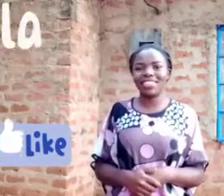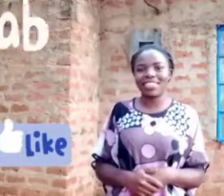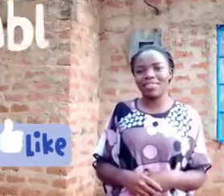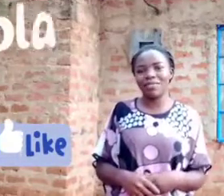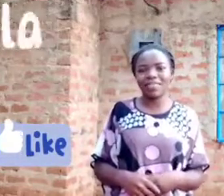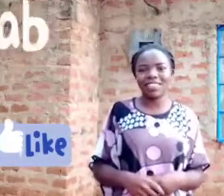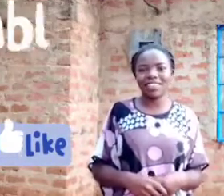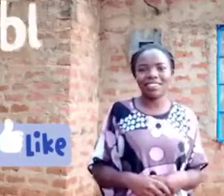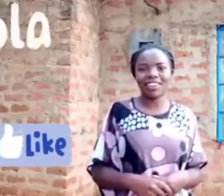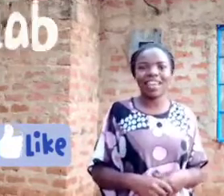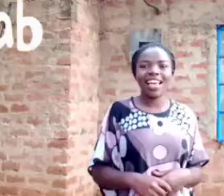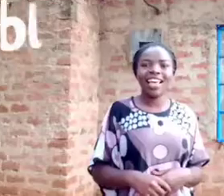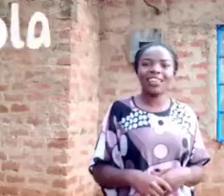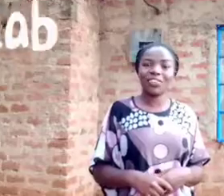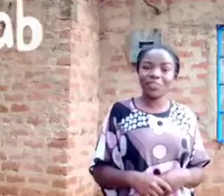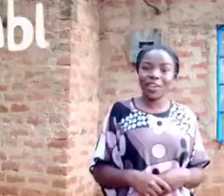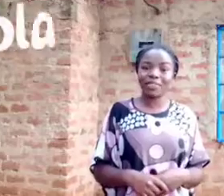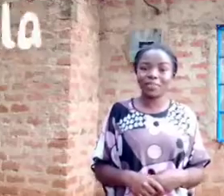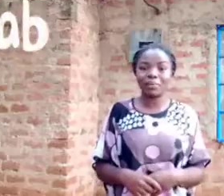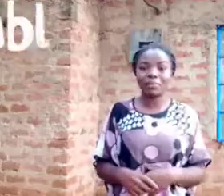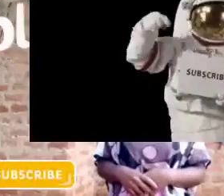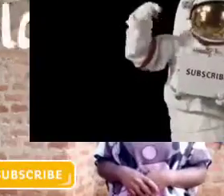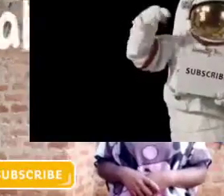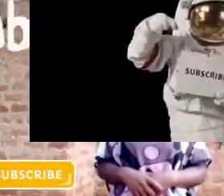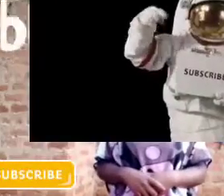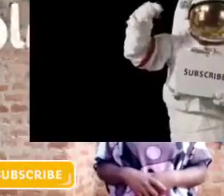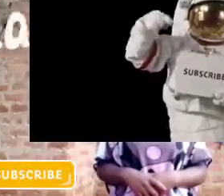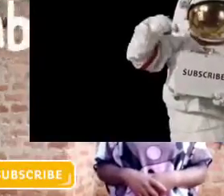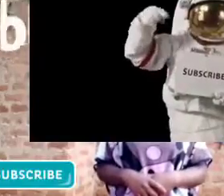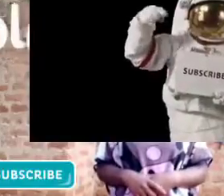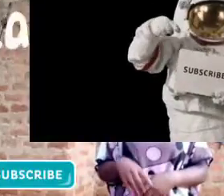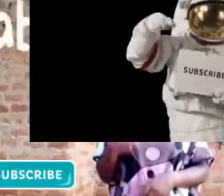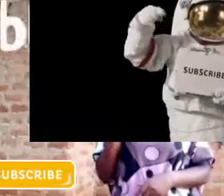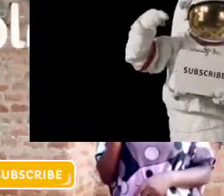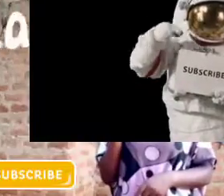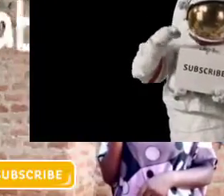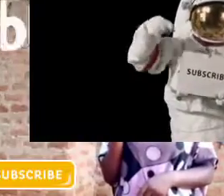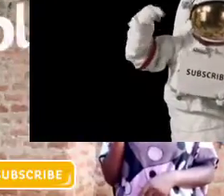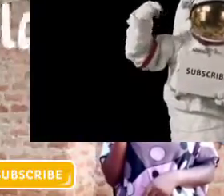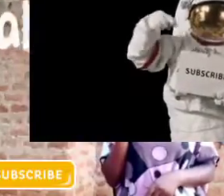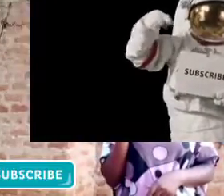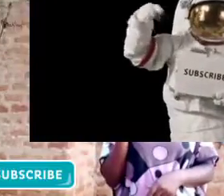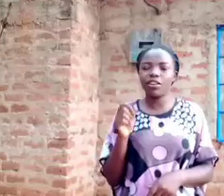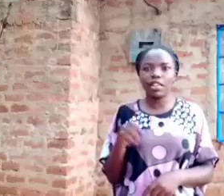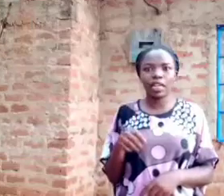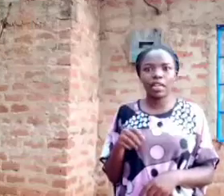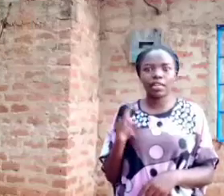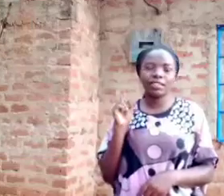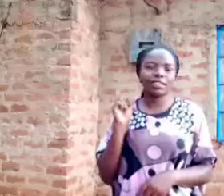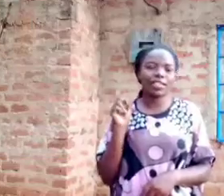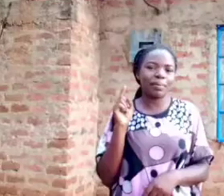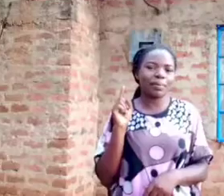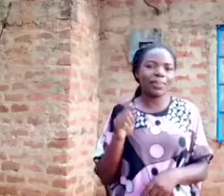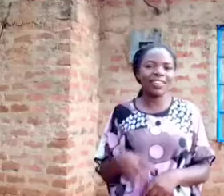the comment section, and don't forget to subscribe to this channel and click, or rather tap on